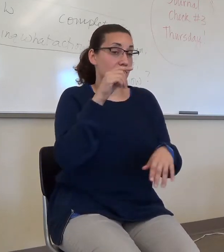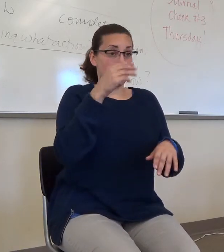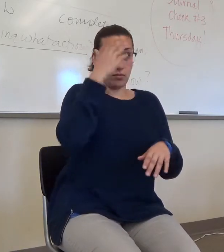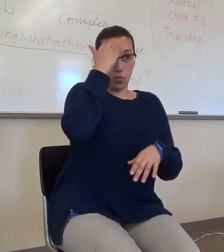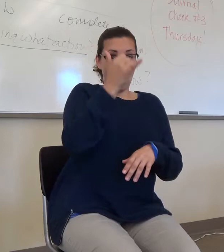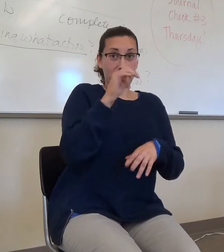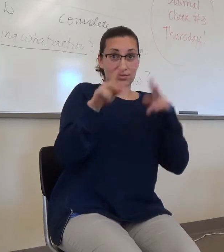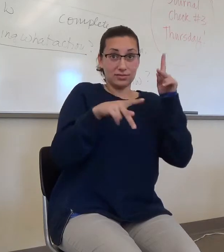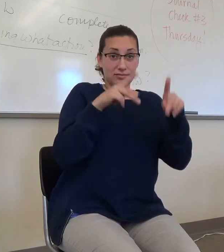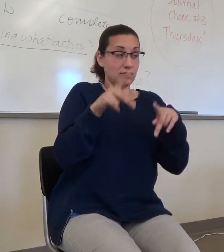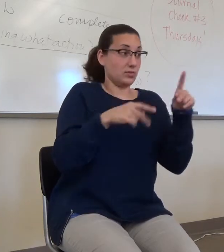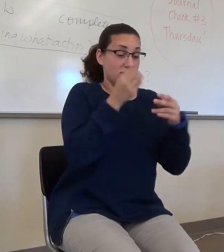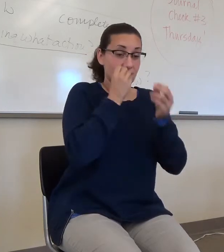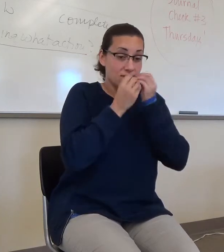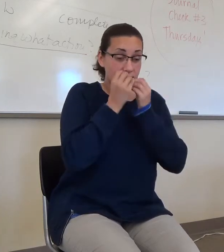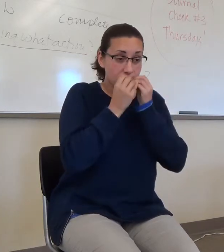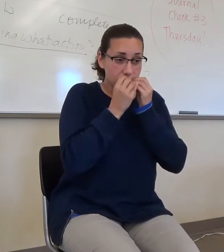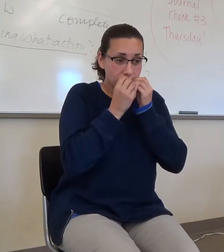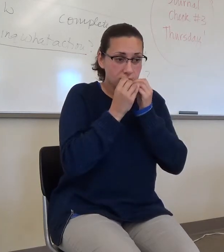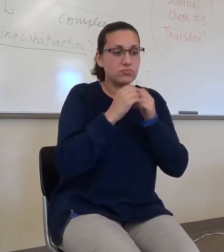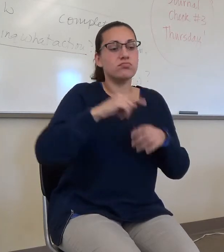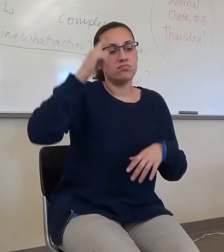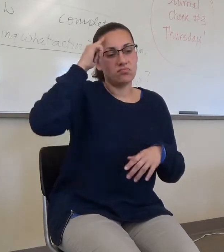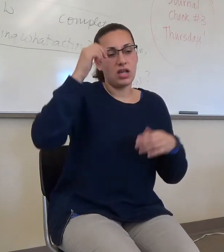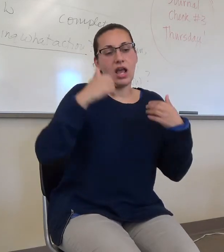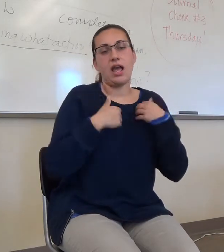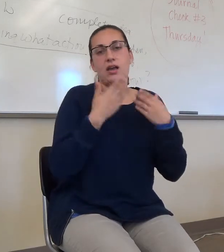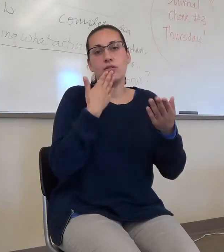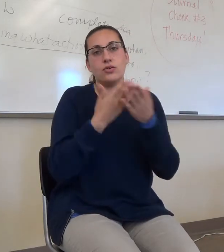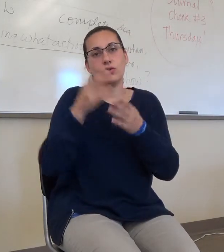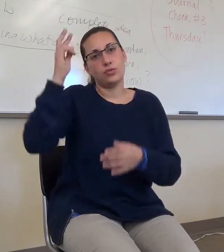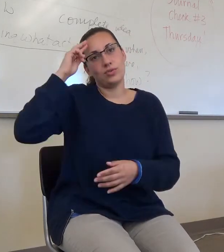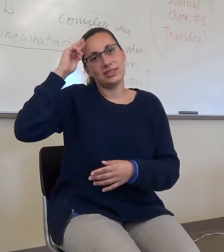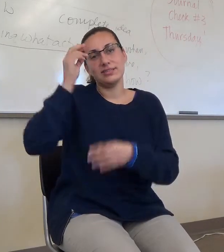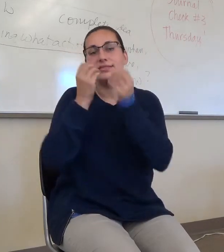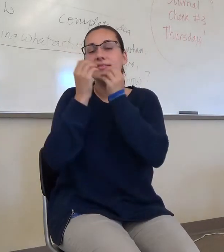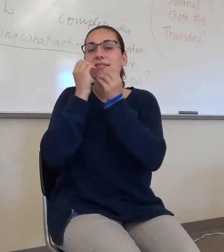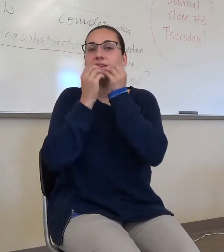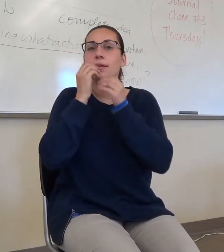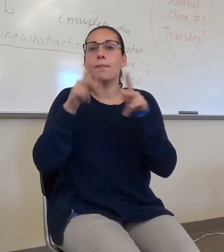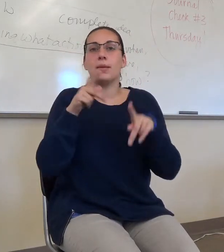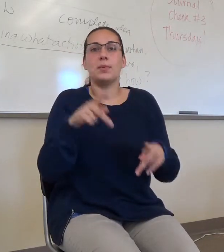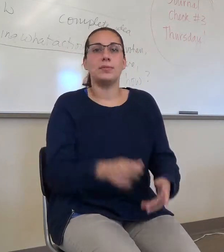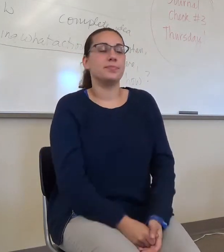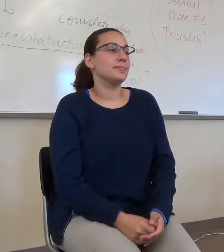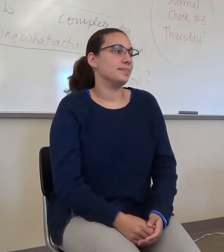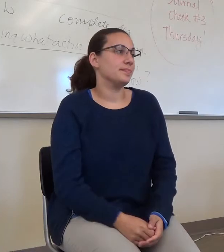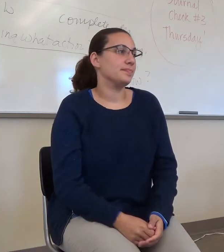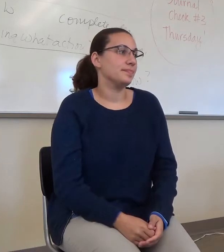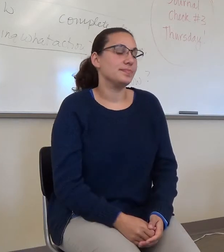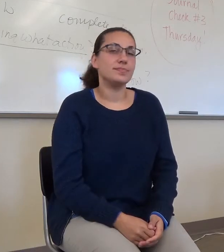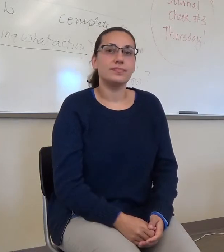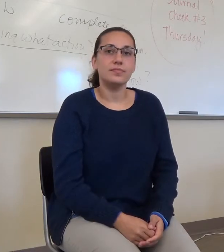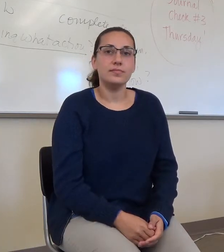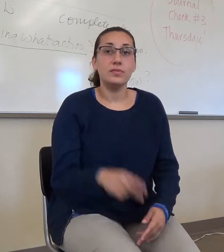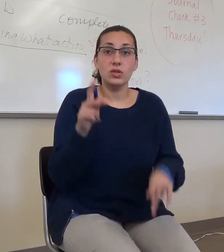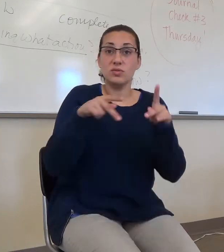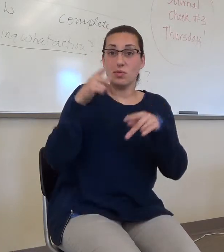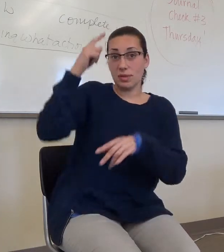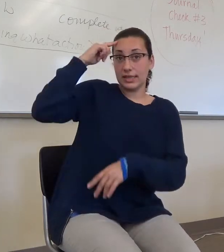this sentence tends to throw people, and one thing that people tend to get out of this is that the